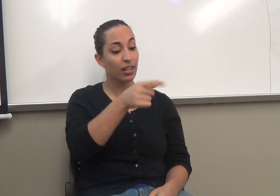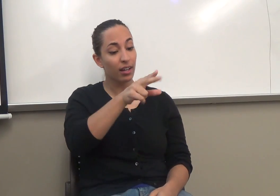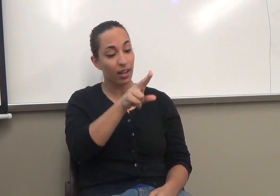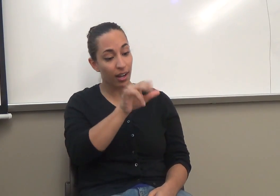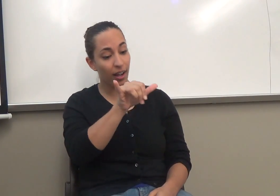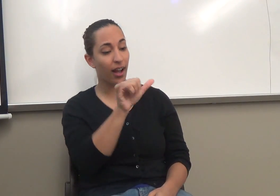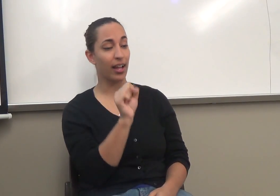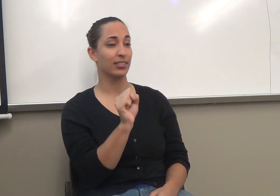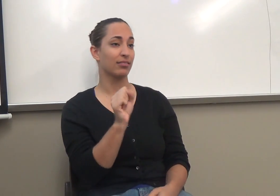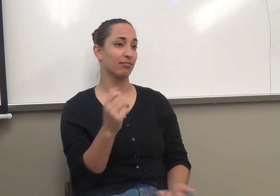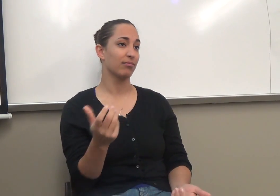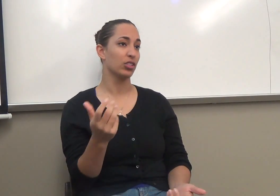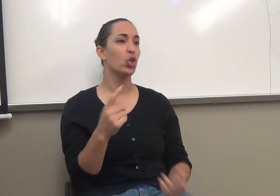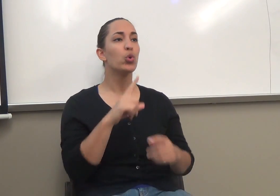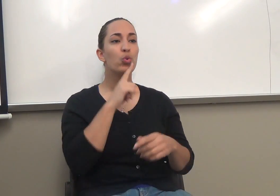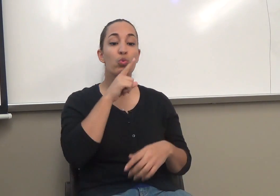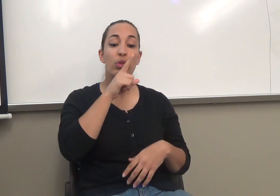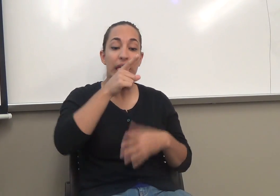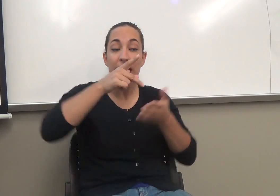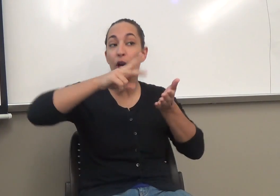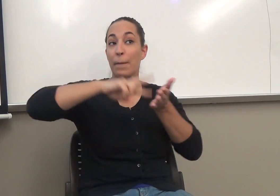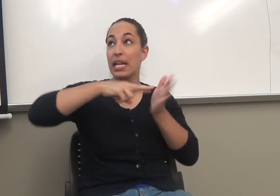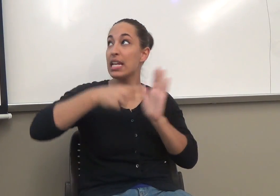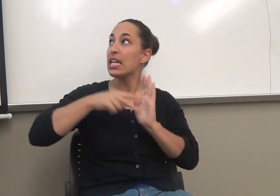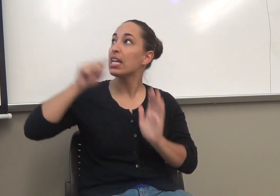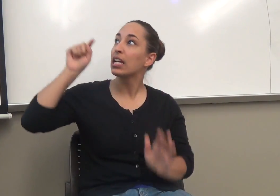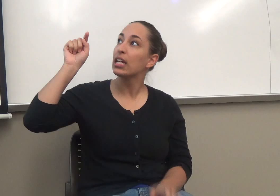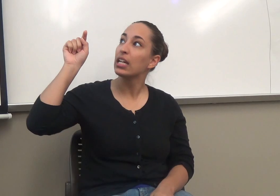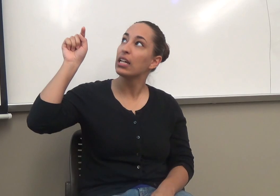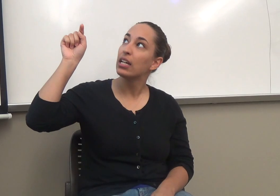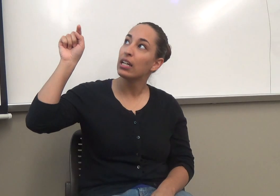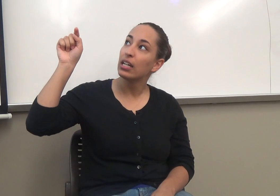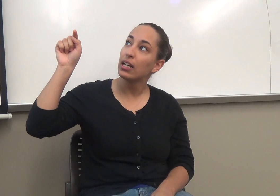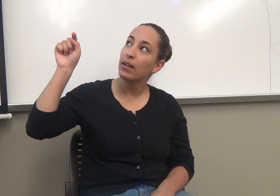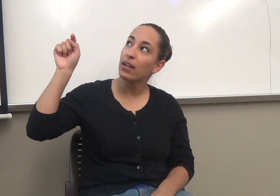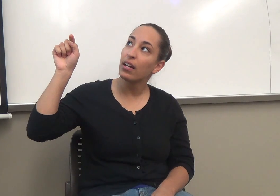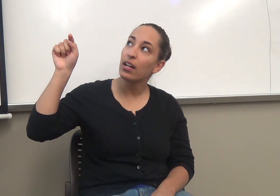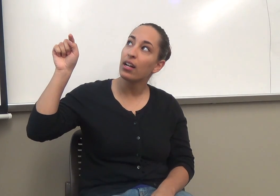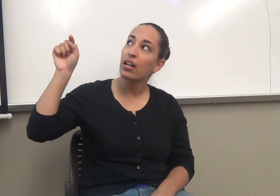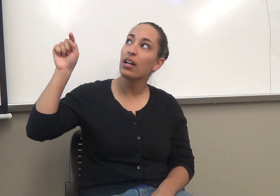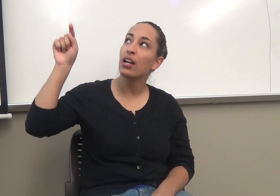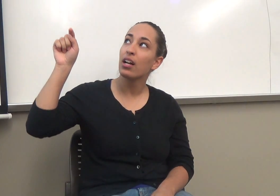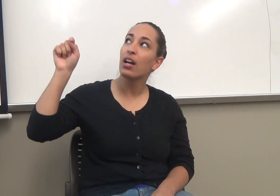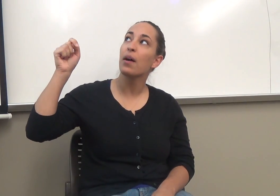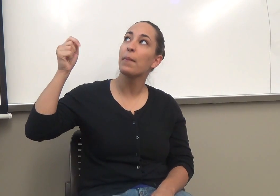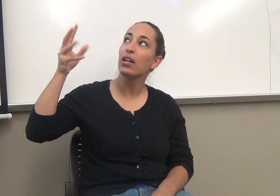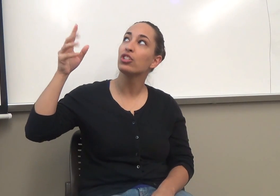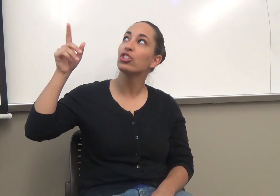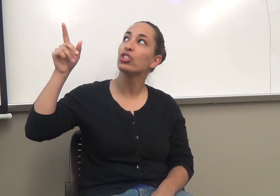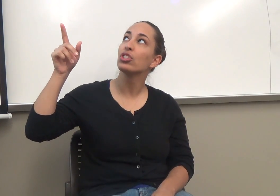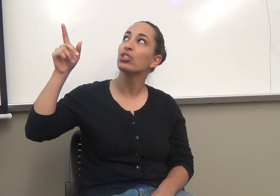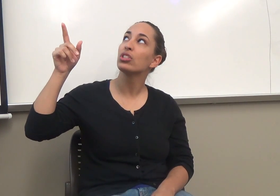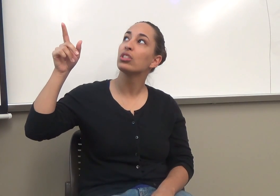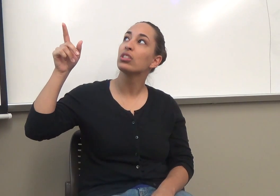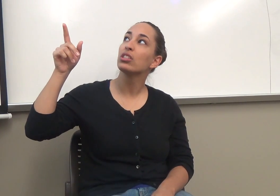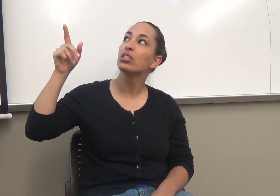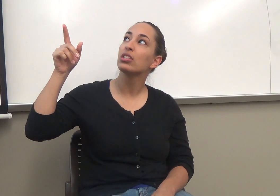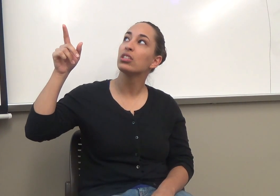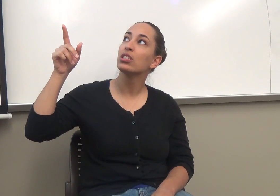is, you can see down here, there's a whole bunch of different meanings. A grotesquely dressed person, the